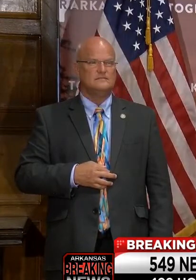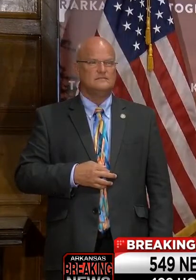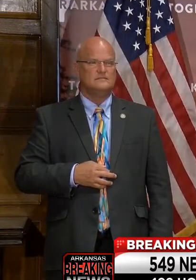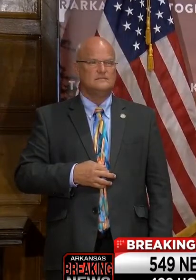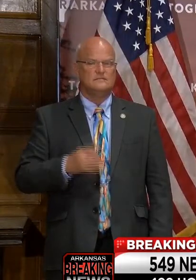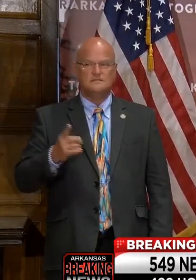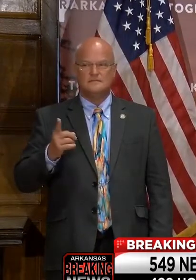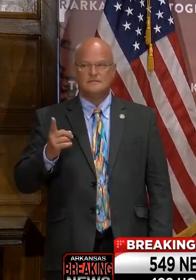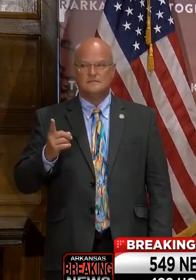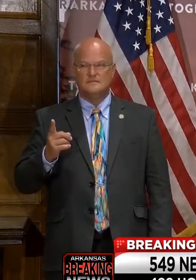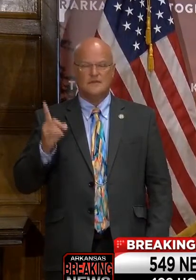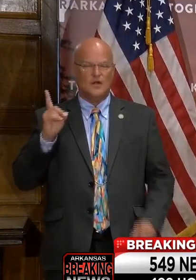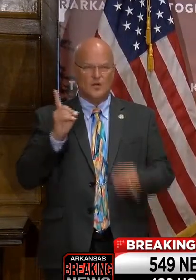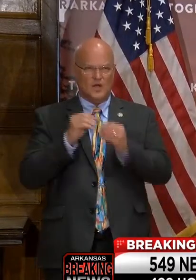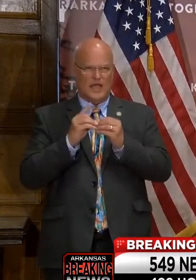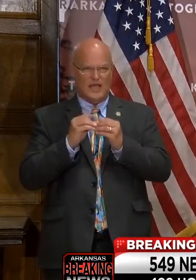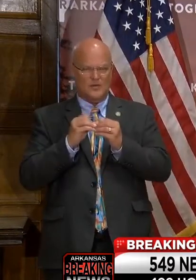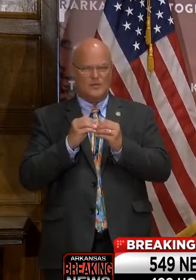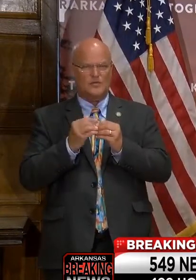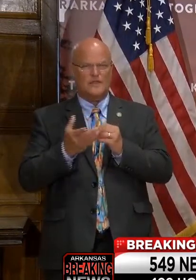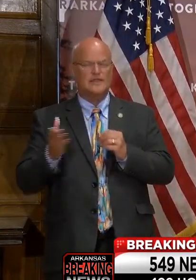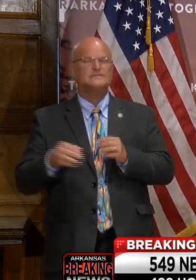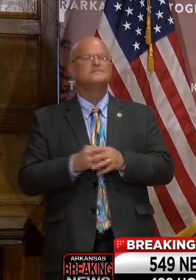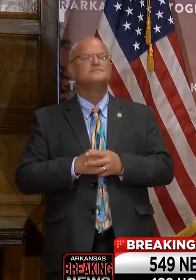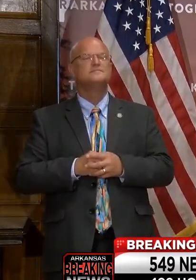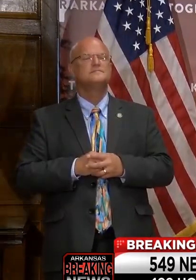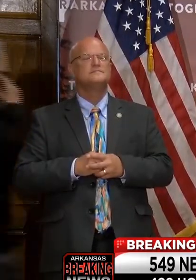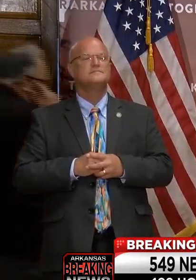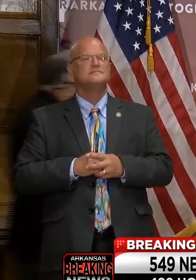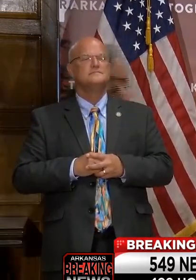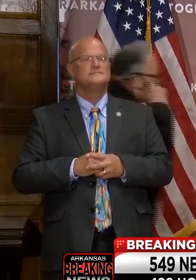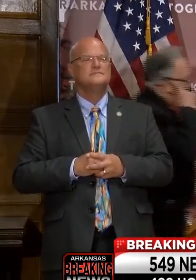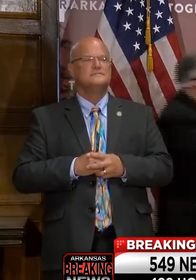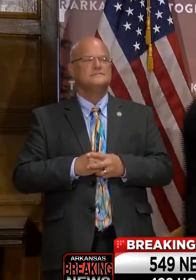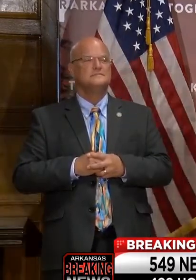Did you have anything to add? All right. Yeah, we have one more comment here.